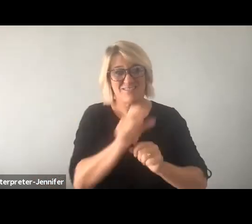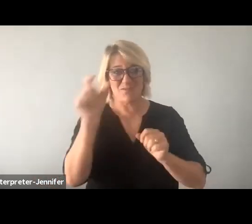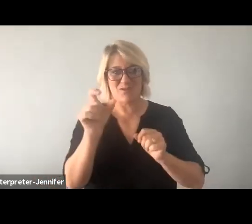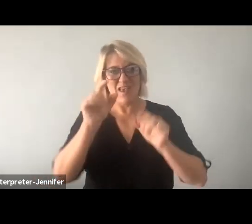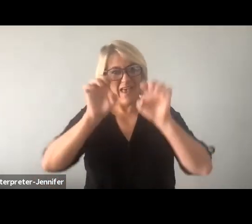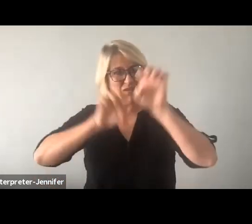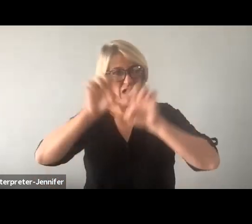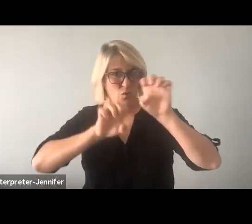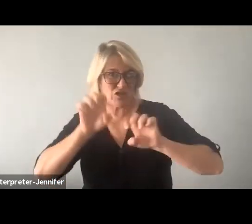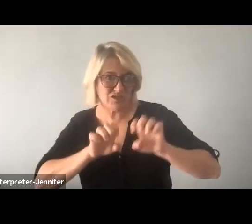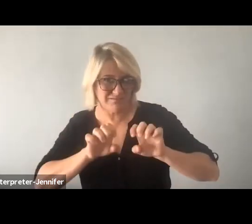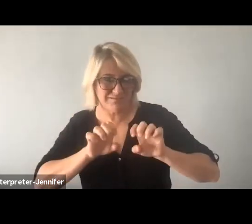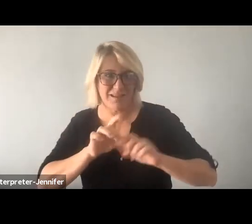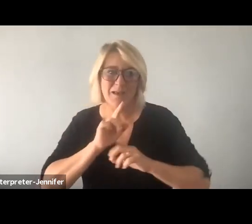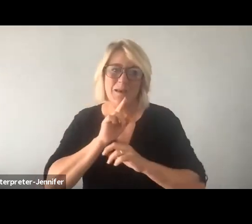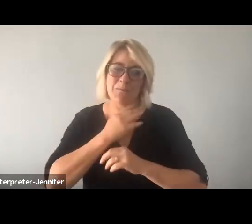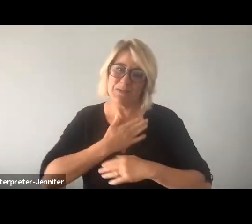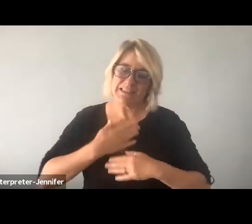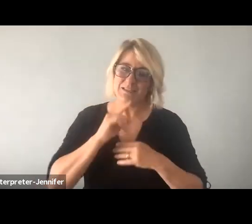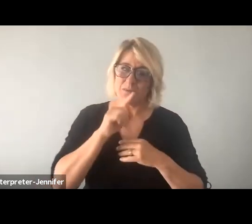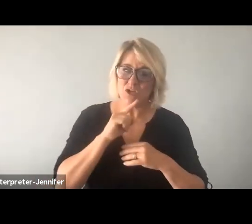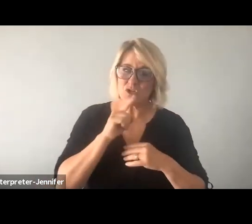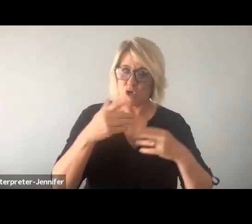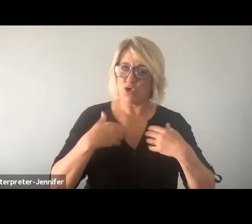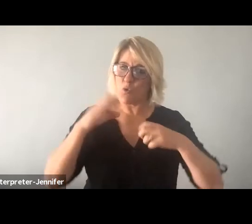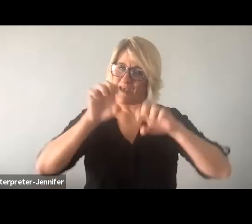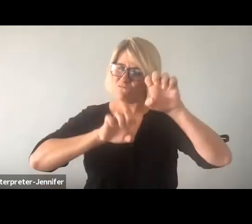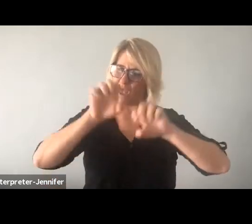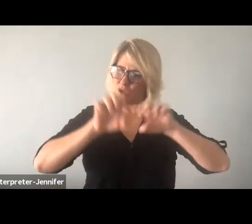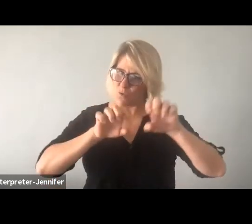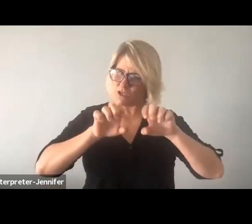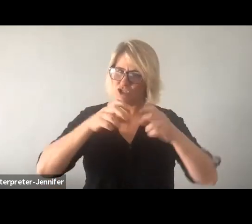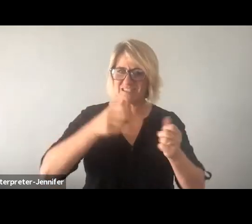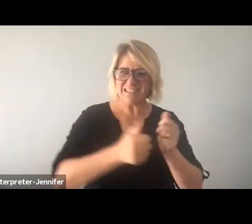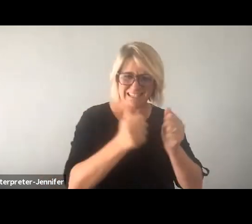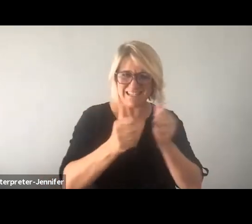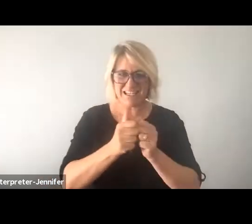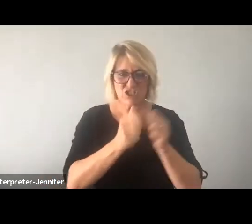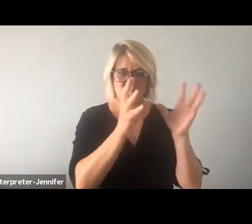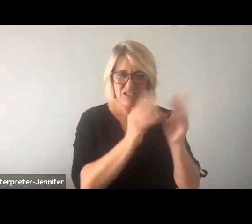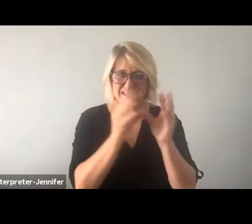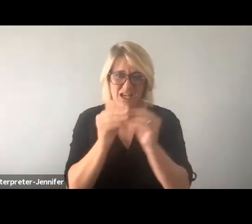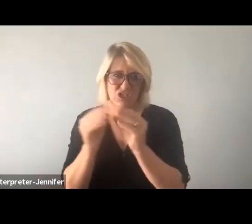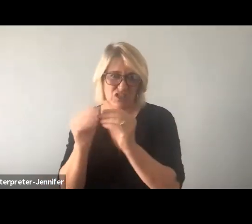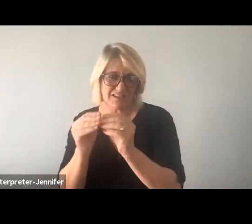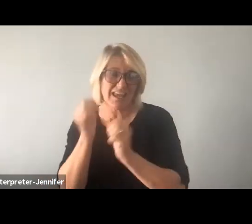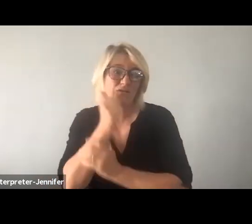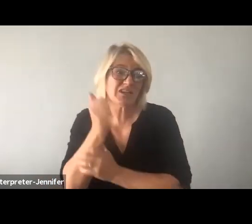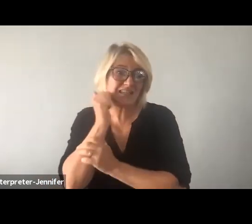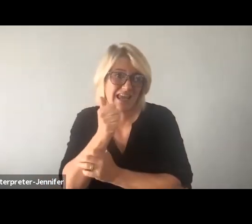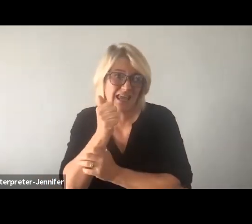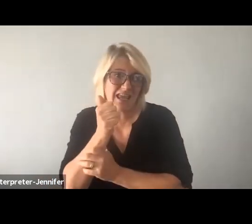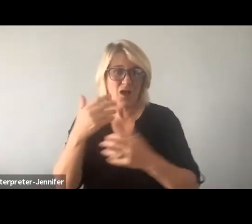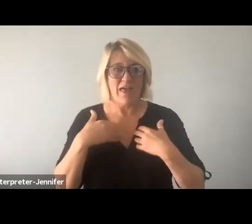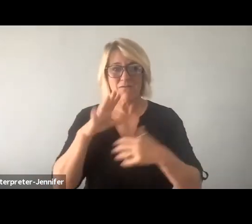evaluations. Please make sure that you are evaluating each session. Every single day will have its own